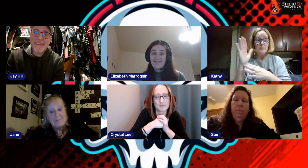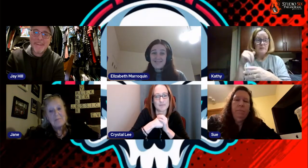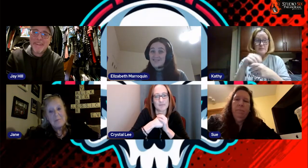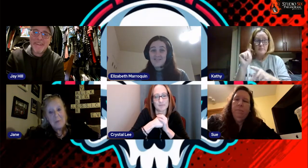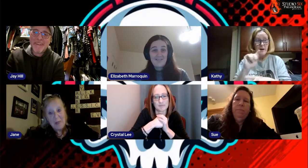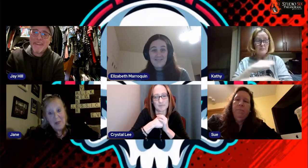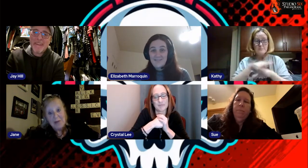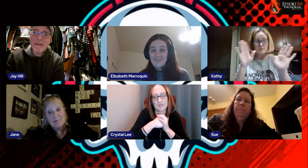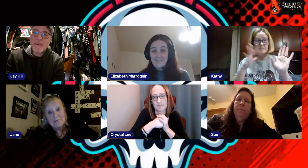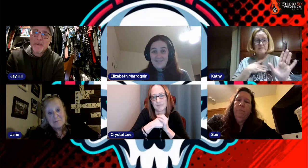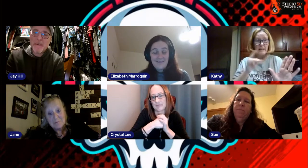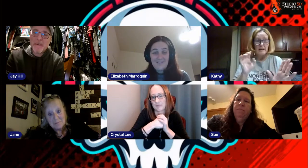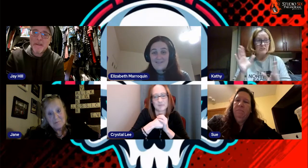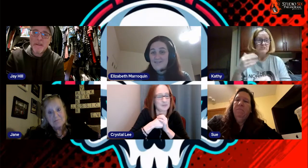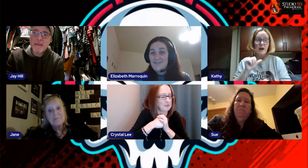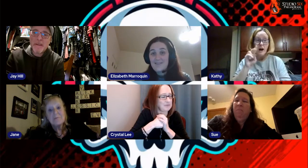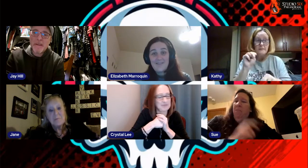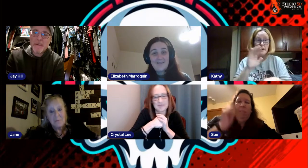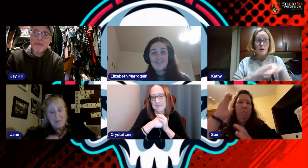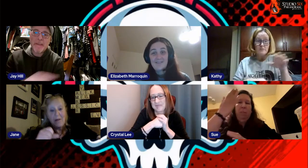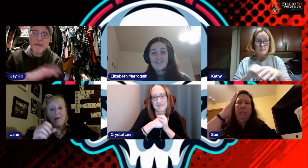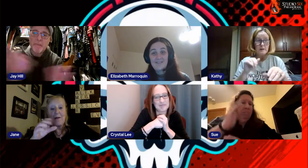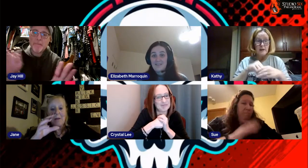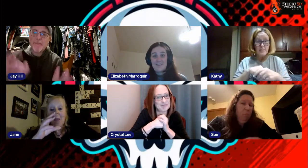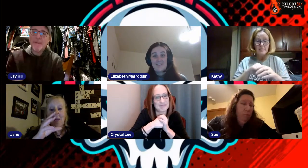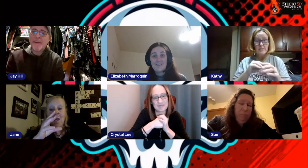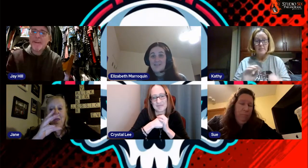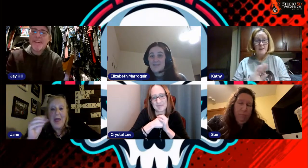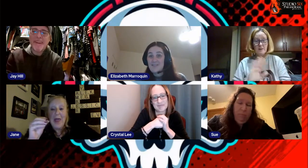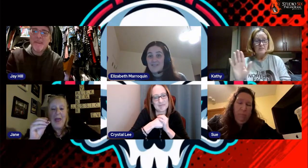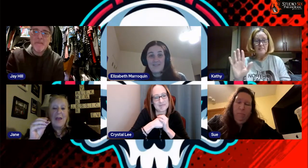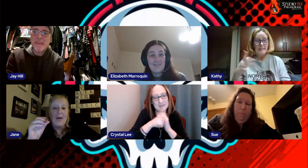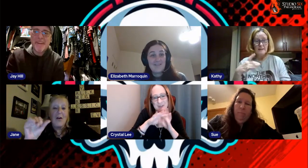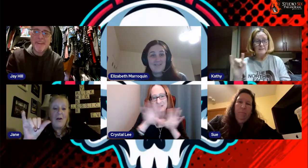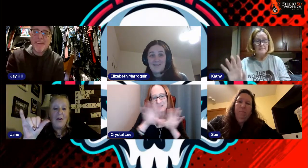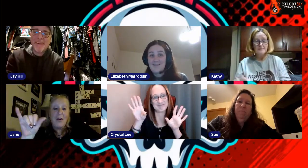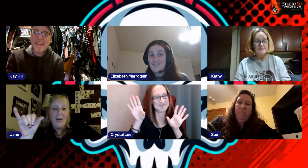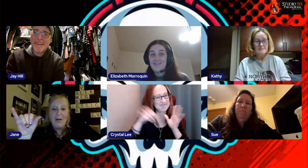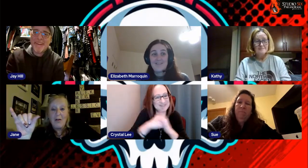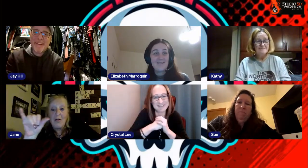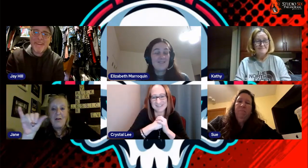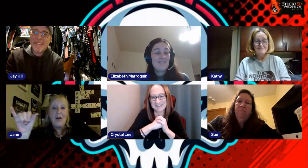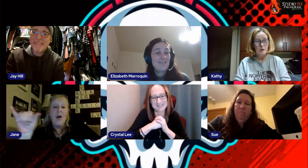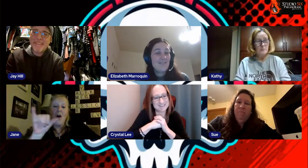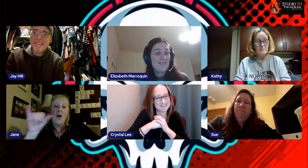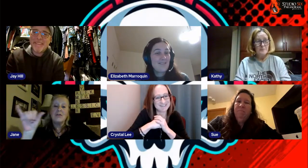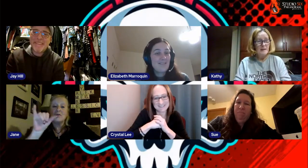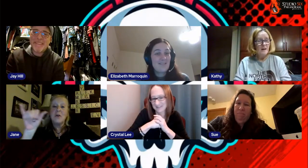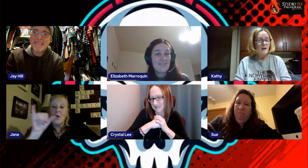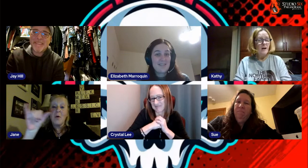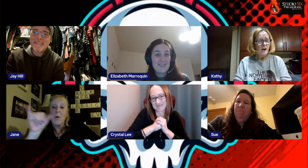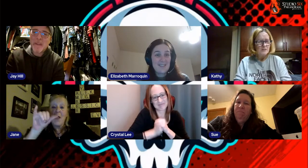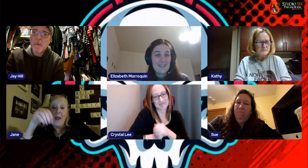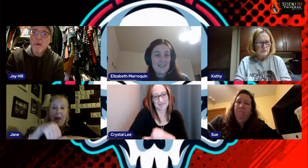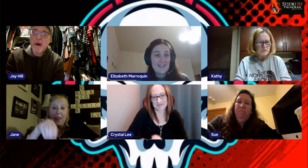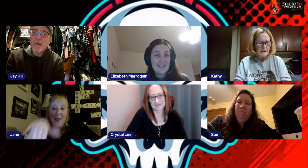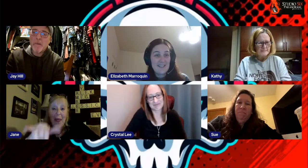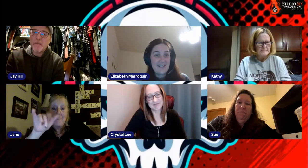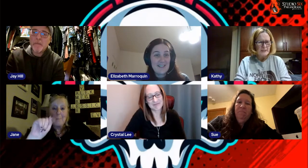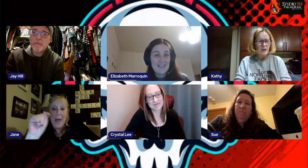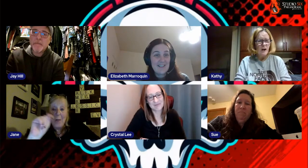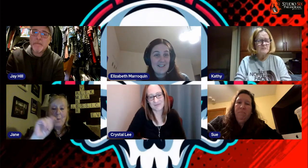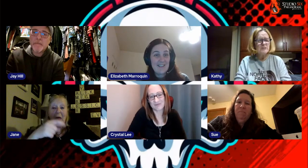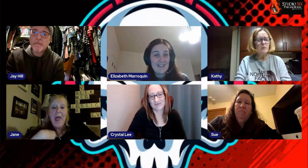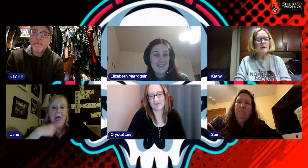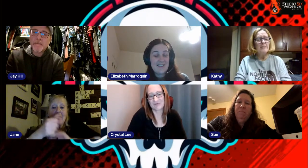that mirrors in the bathroom, she didn't like it. She's uncomfortable. Nope. She didn't like it. Mm-hmm. Nope. Also, wow.